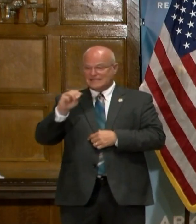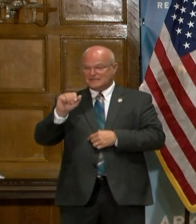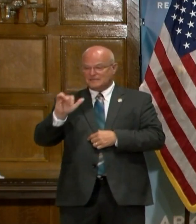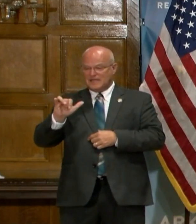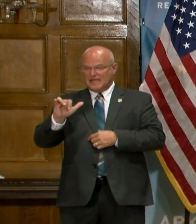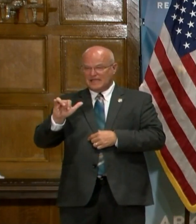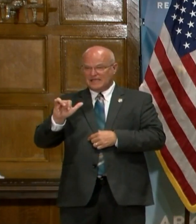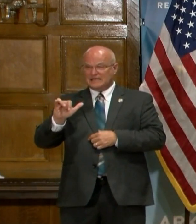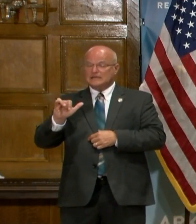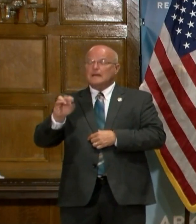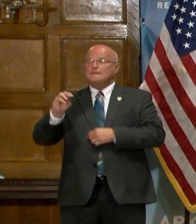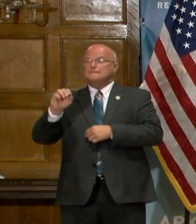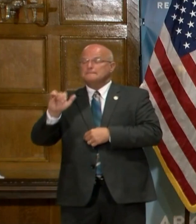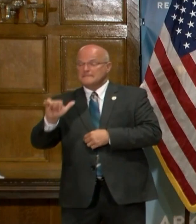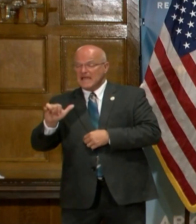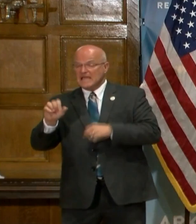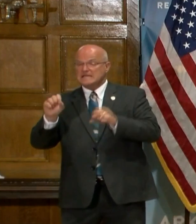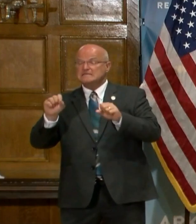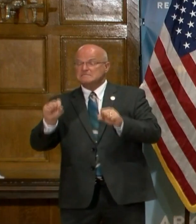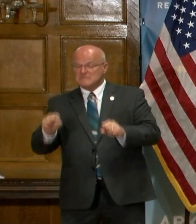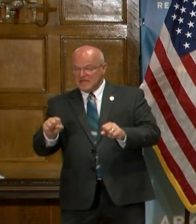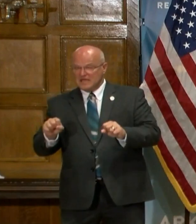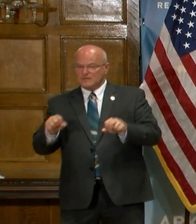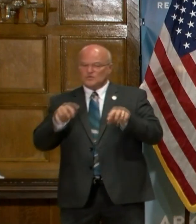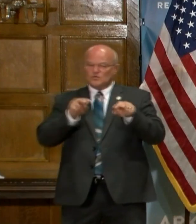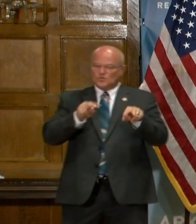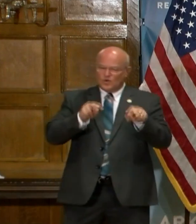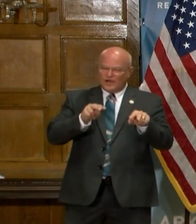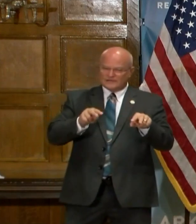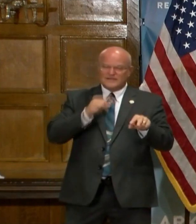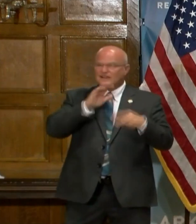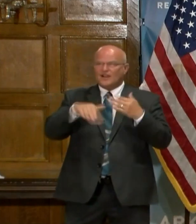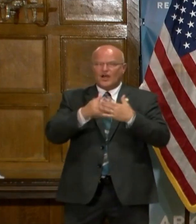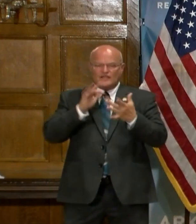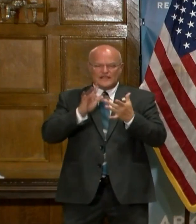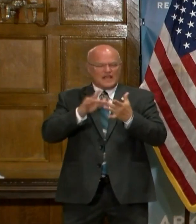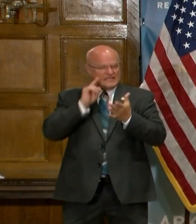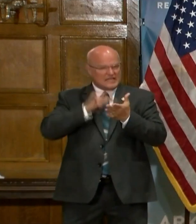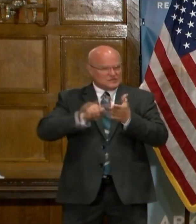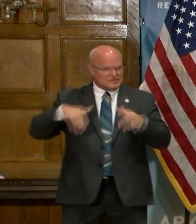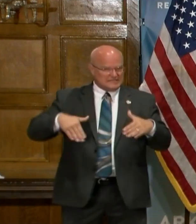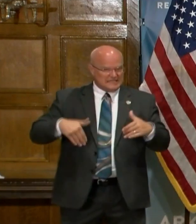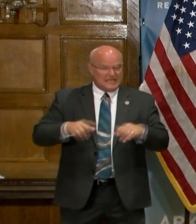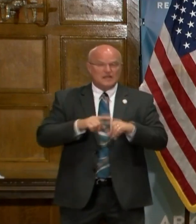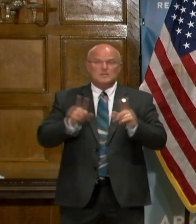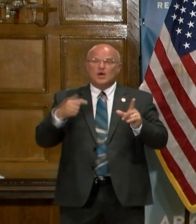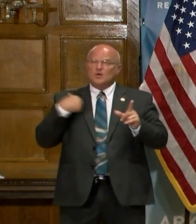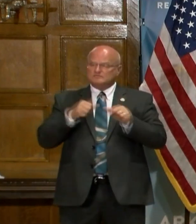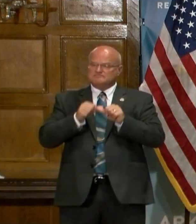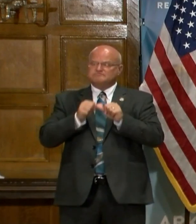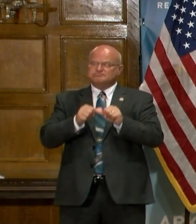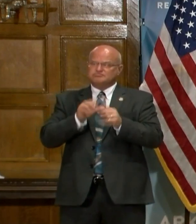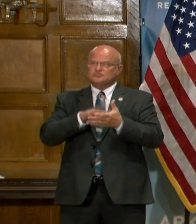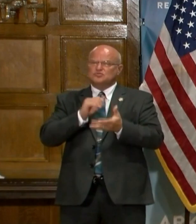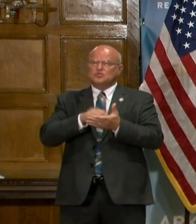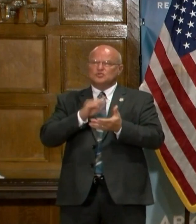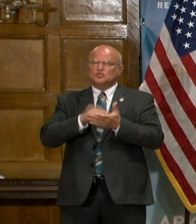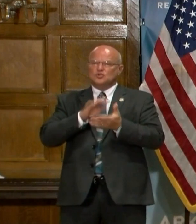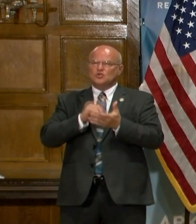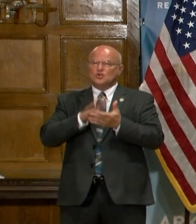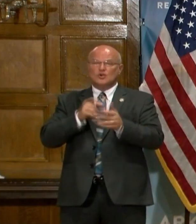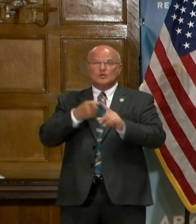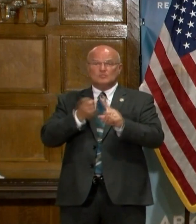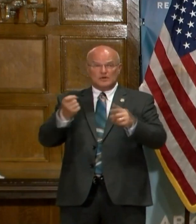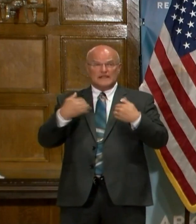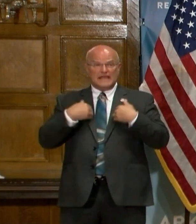May, and that's what we're continuing to watch. We haven't done all the contact tracing there, and so we'll continue to learn and observe from